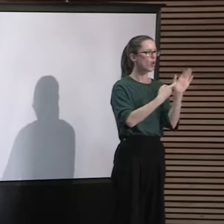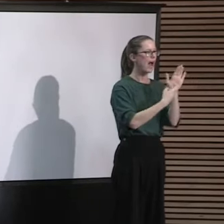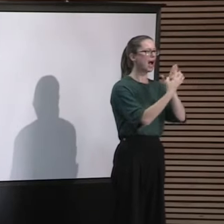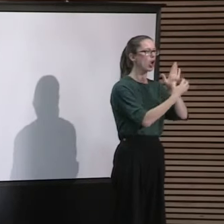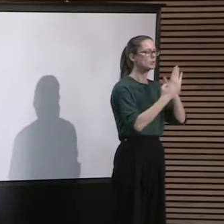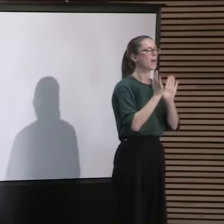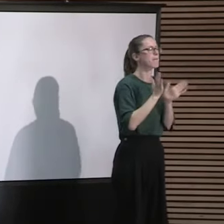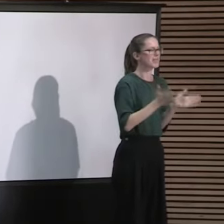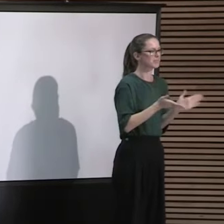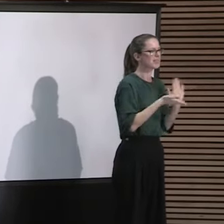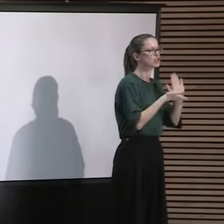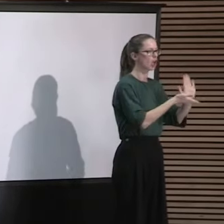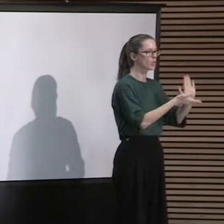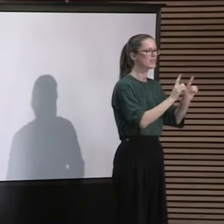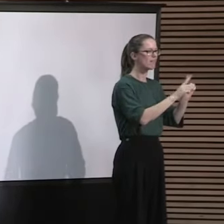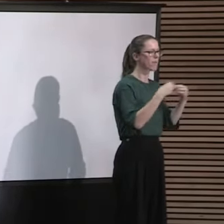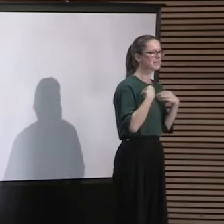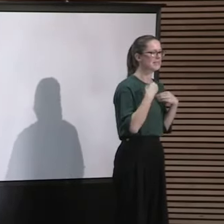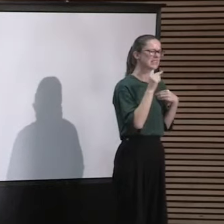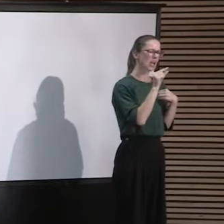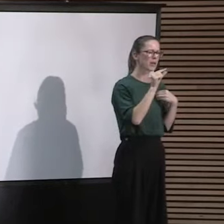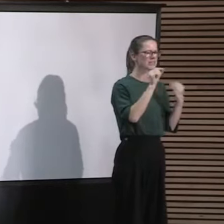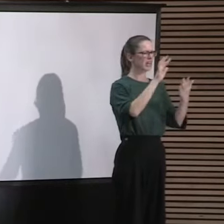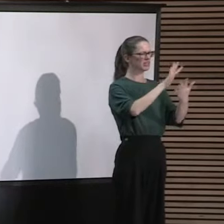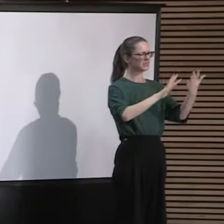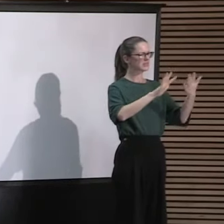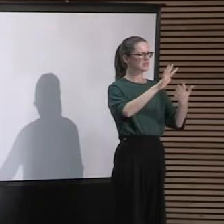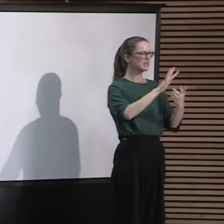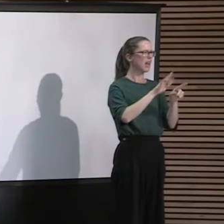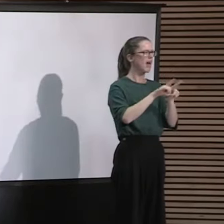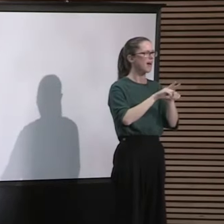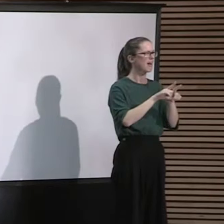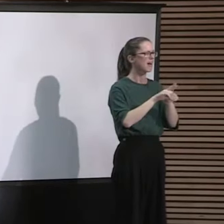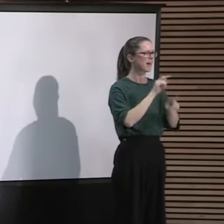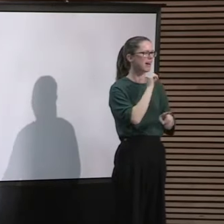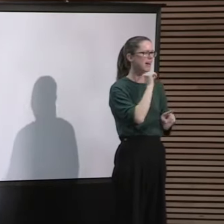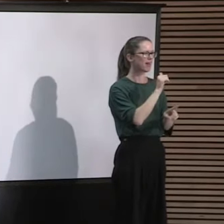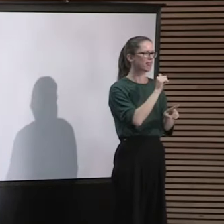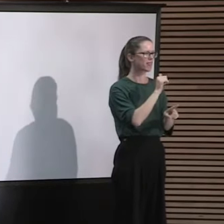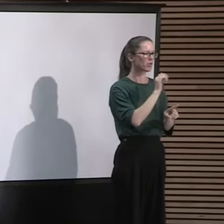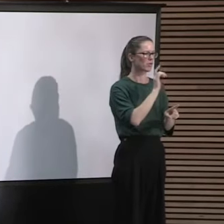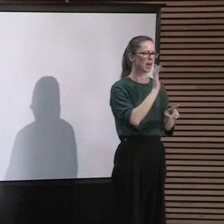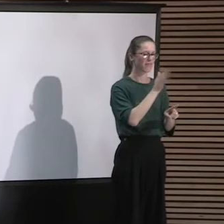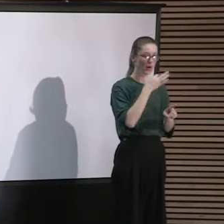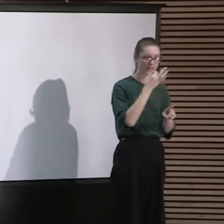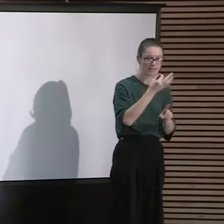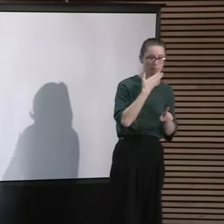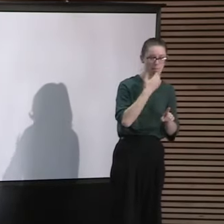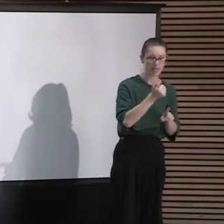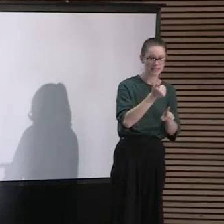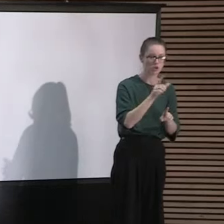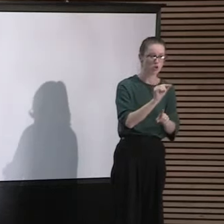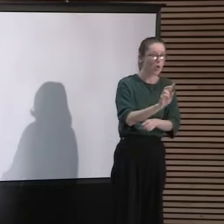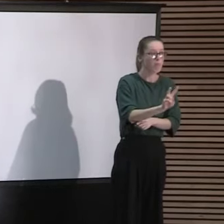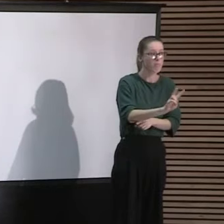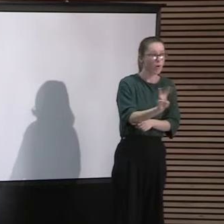displayed. There is still a bit of an ambiguity about whether or not people need to be making people sign a manual register and scan